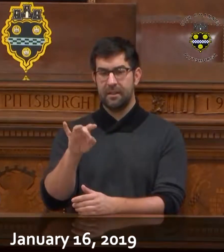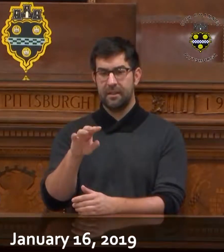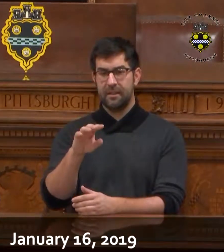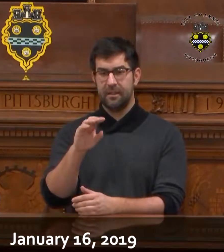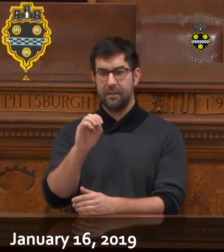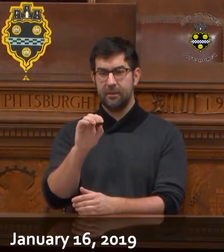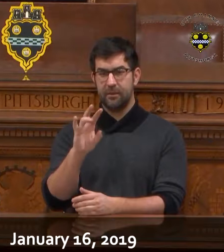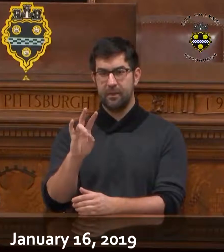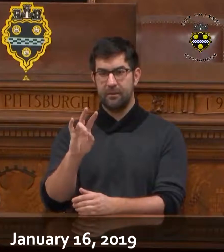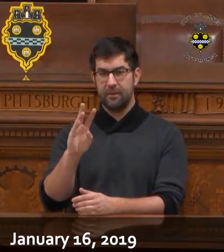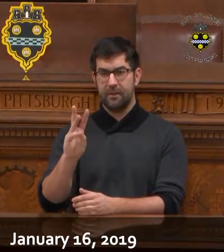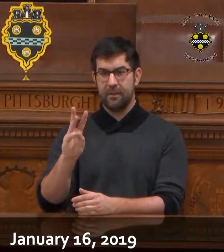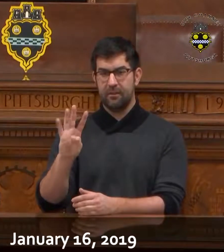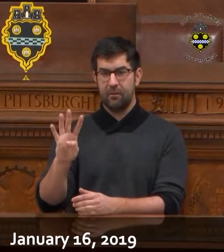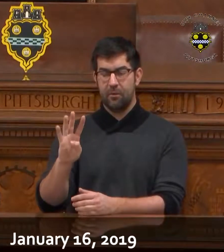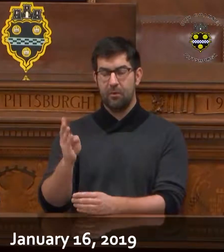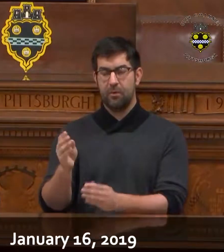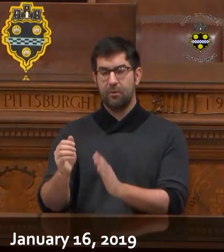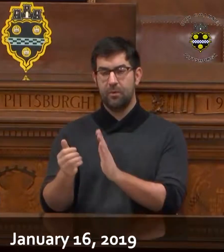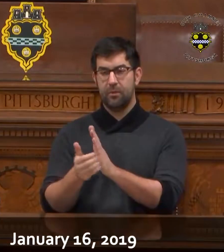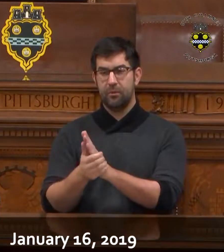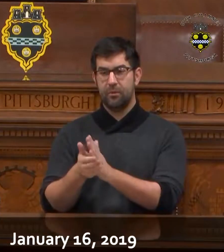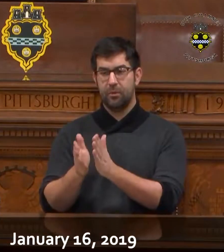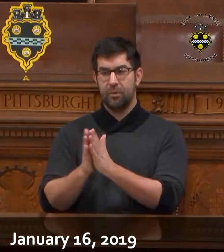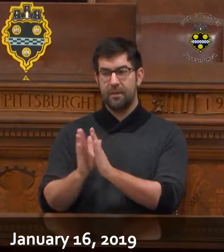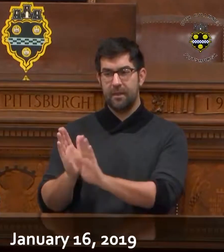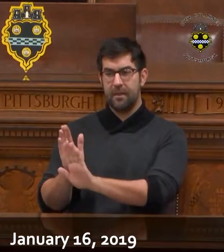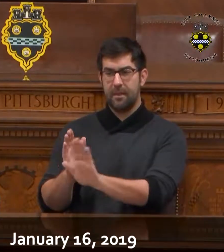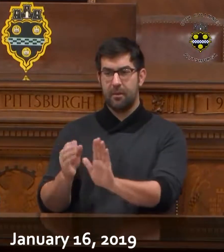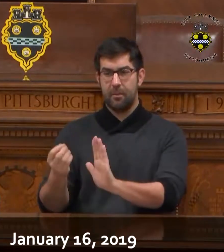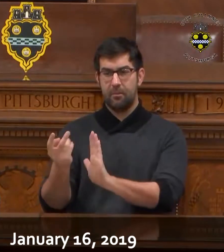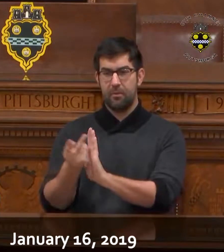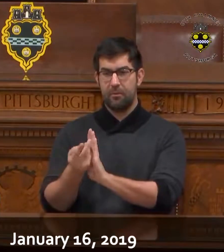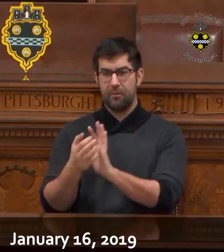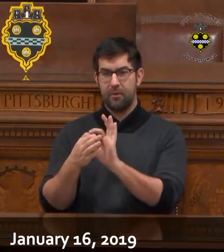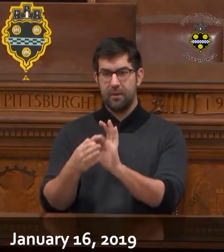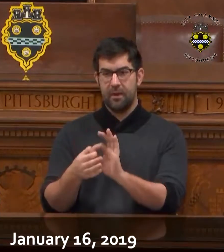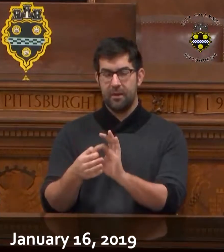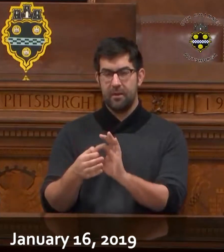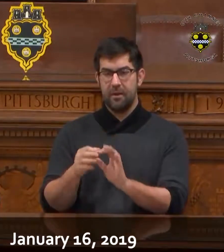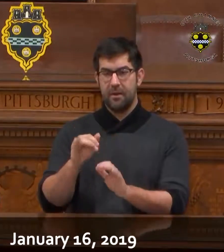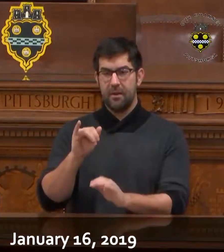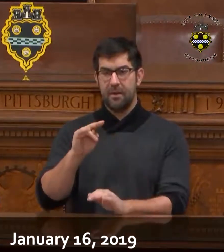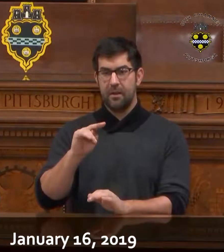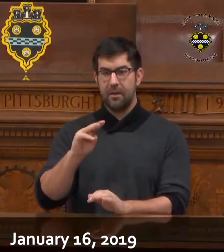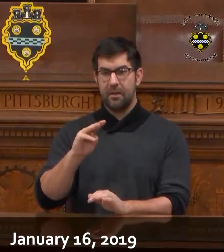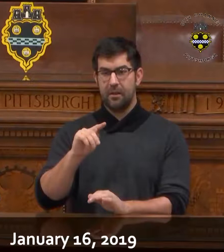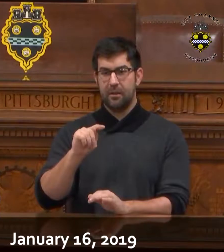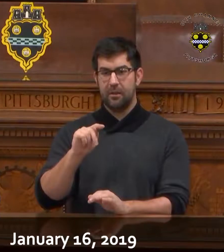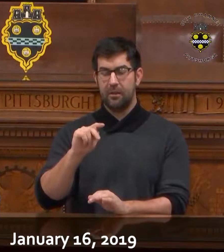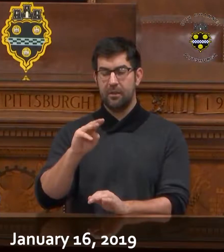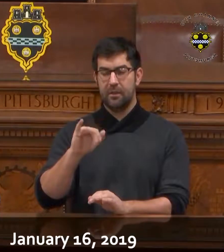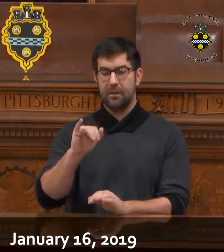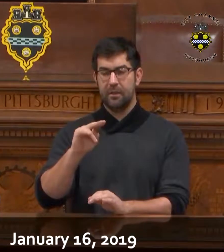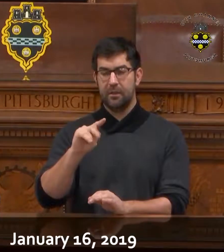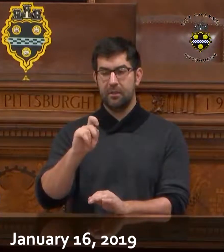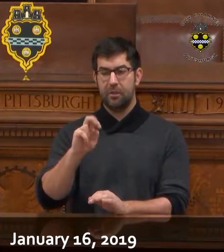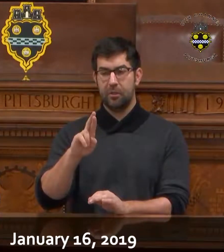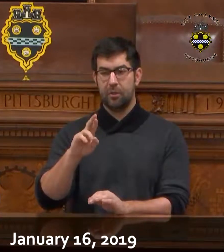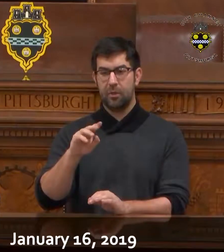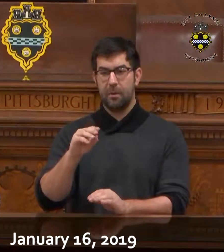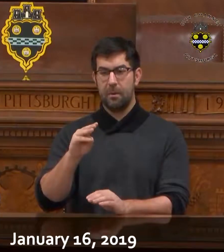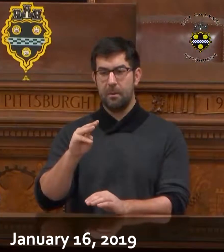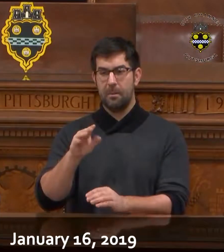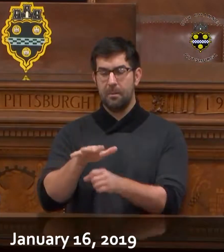2018-0764, resolution requesting the approval of an intermunicipal transfer of a liquor